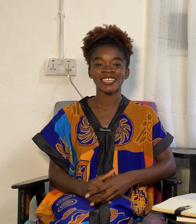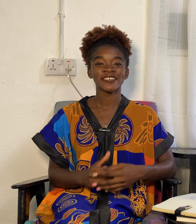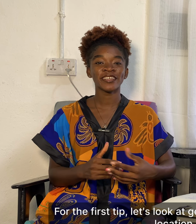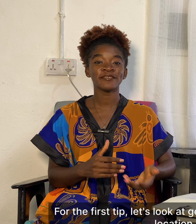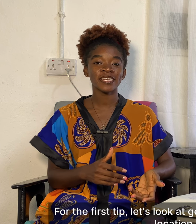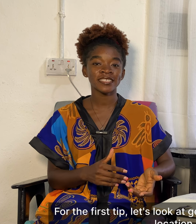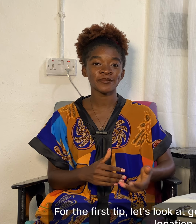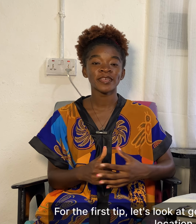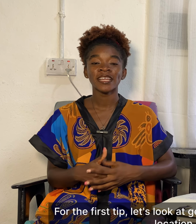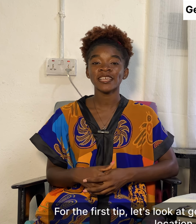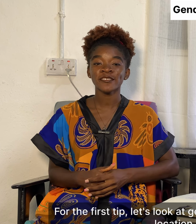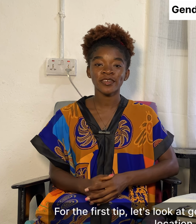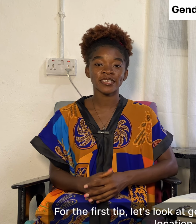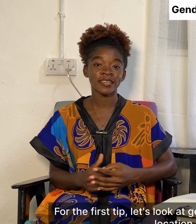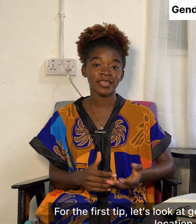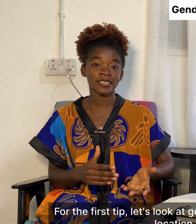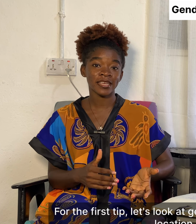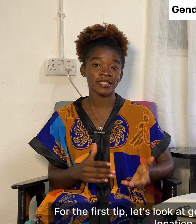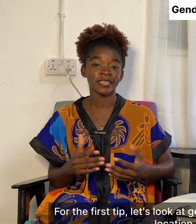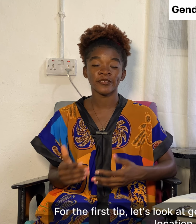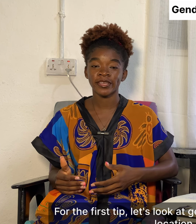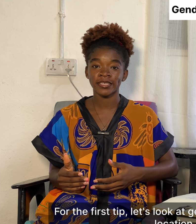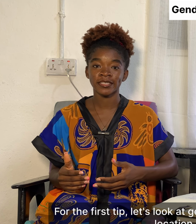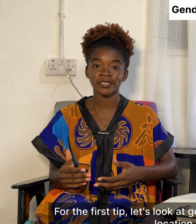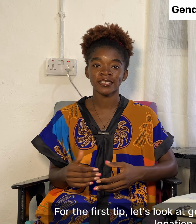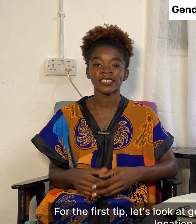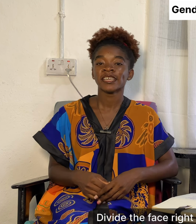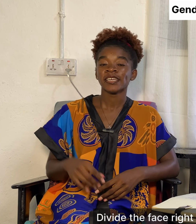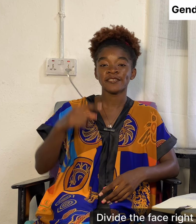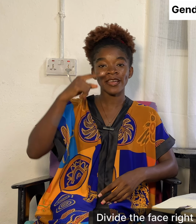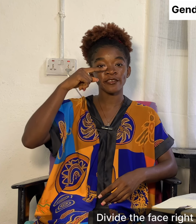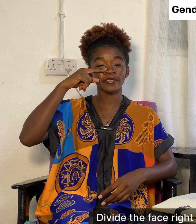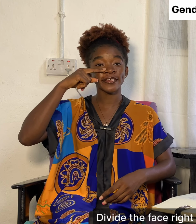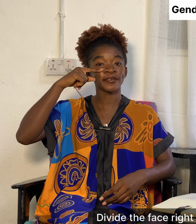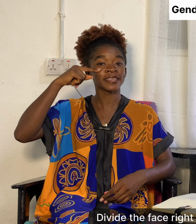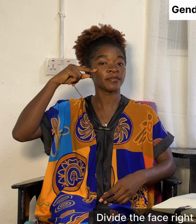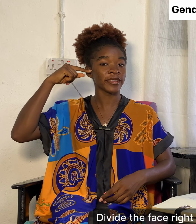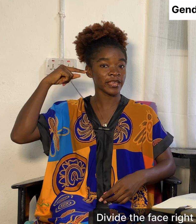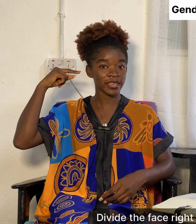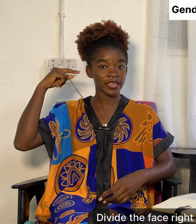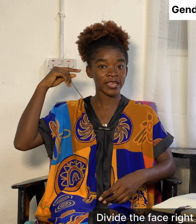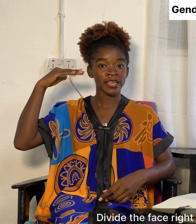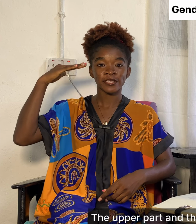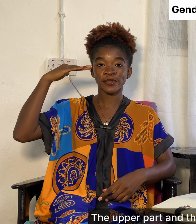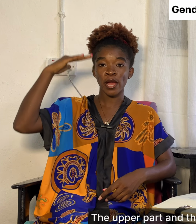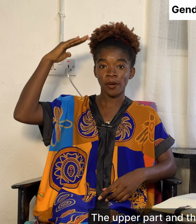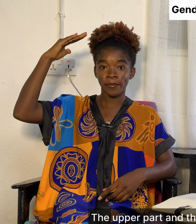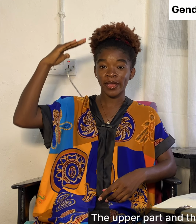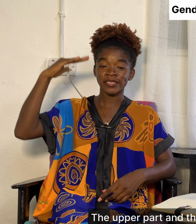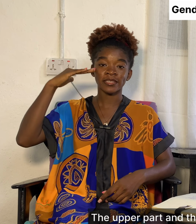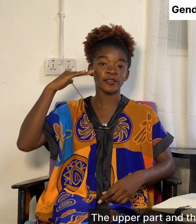For the first tip, let's look at gender signs and their location. Divide your face right about here, so the upper part and the lower